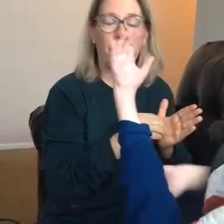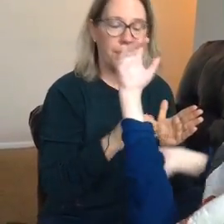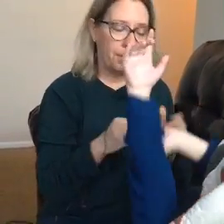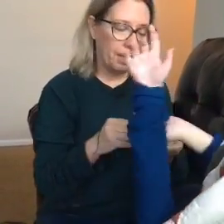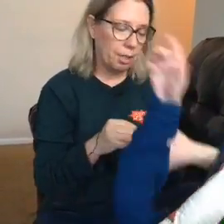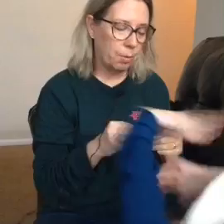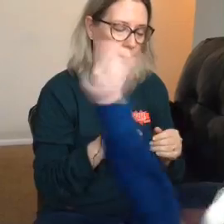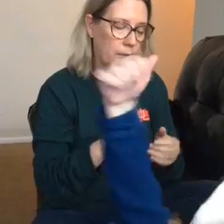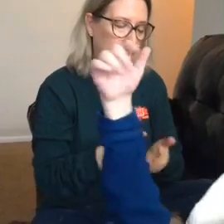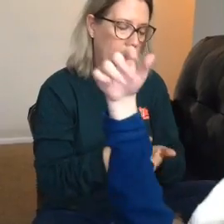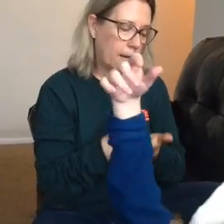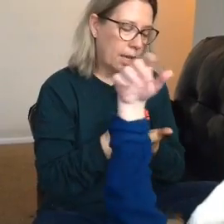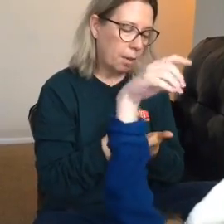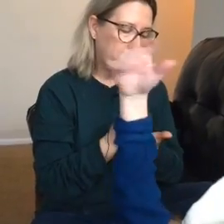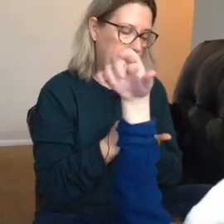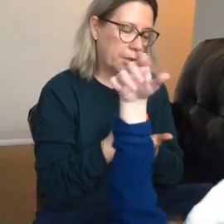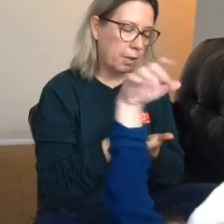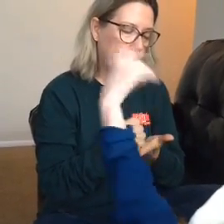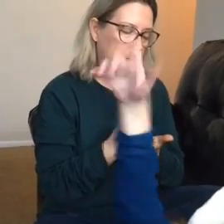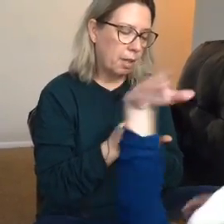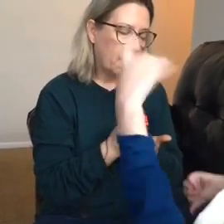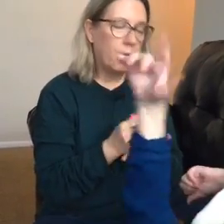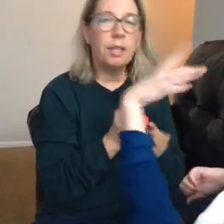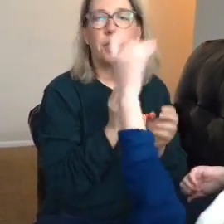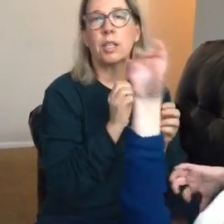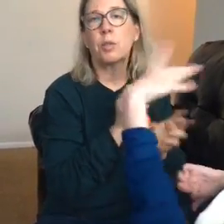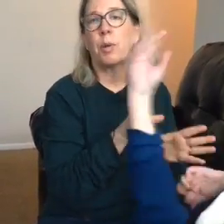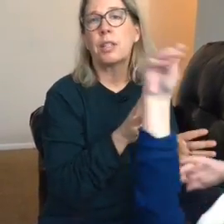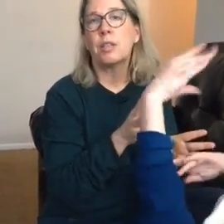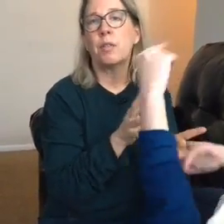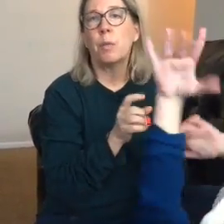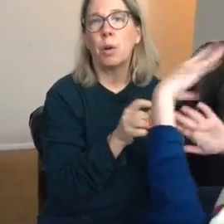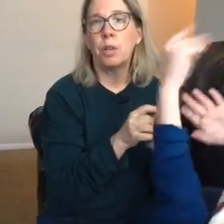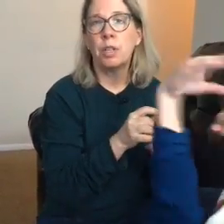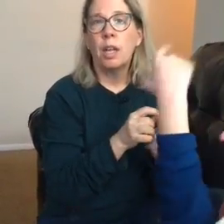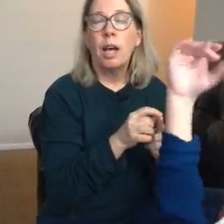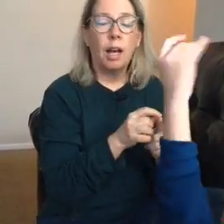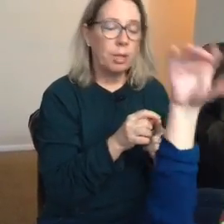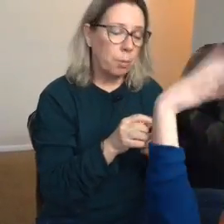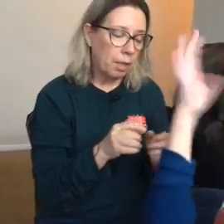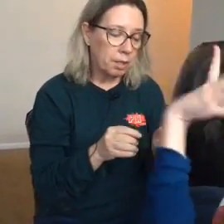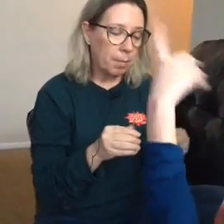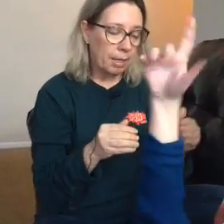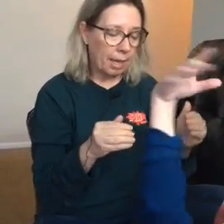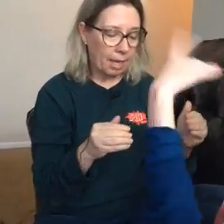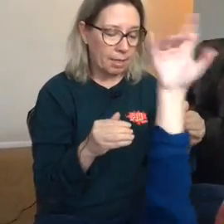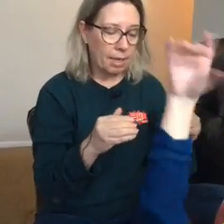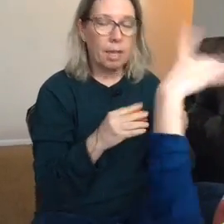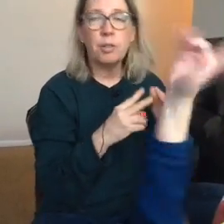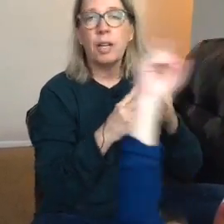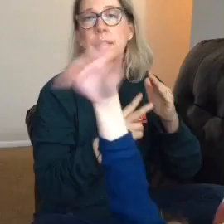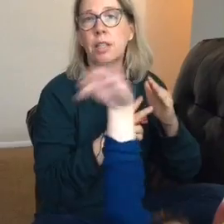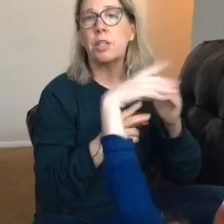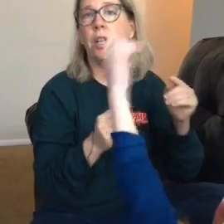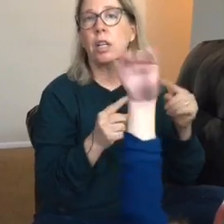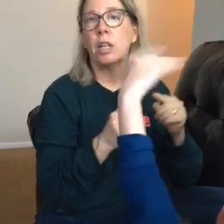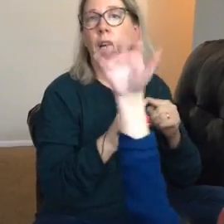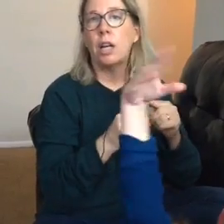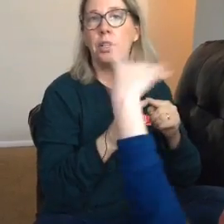these things will help to increase his expressive words, as well as make that transition to